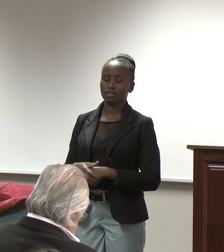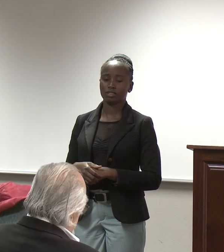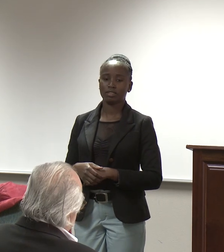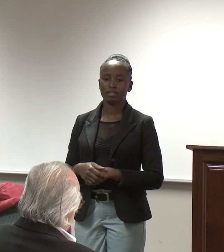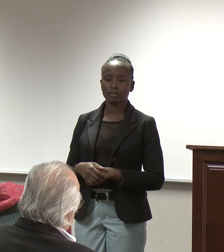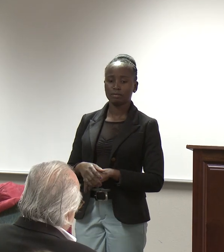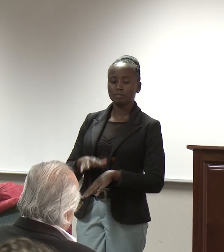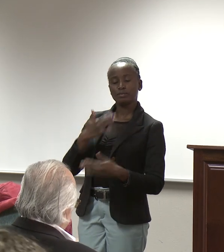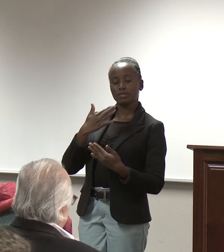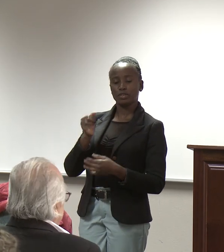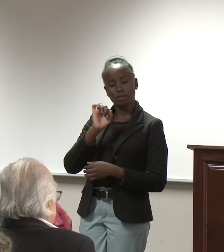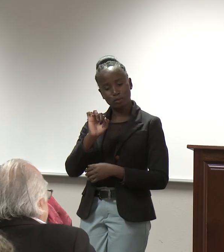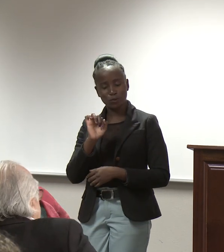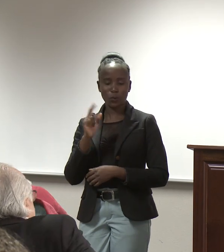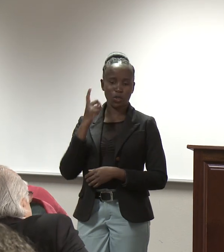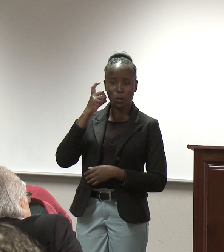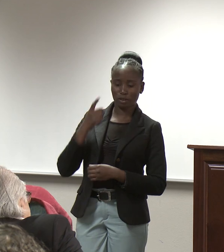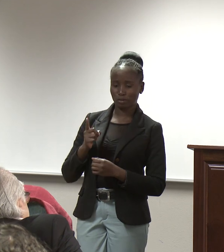the thought-inspiring